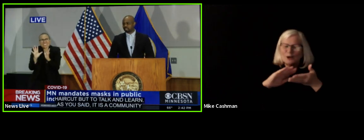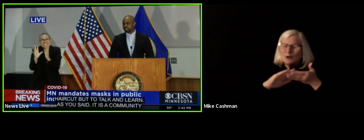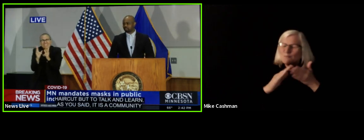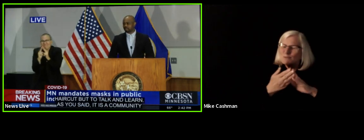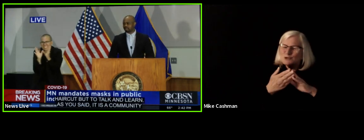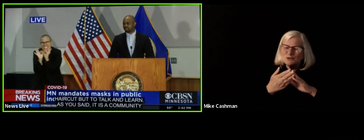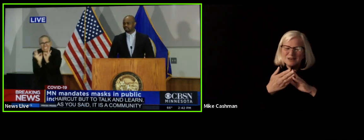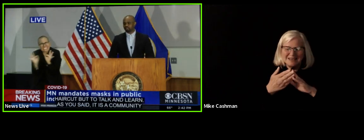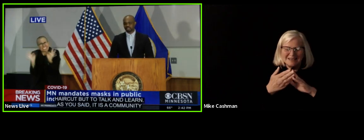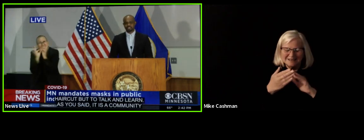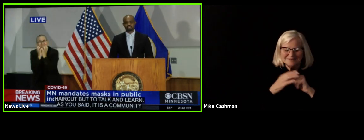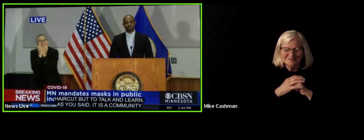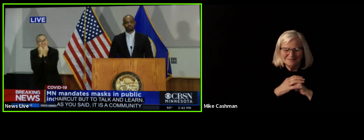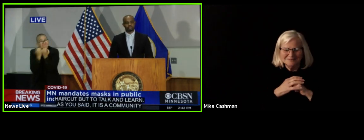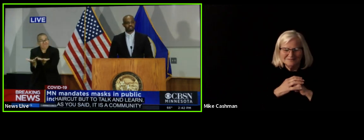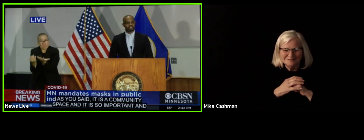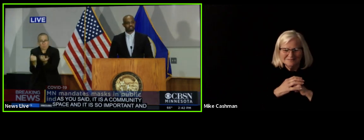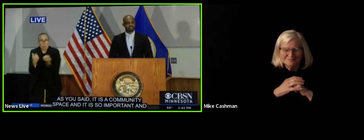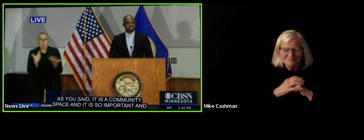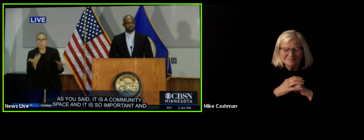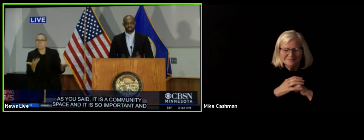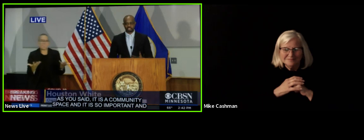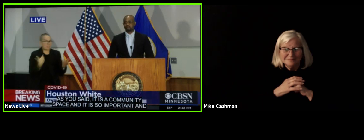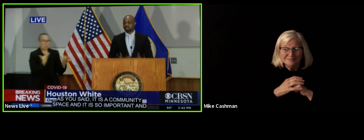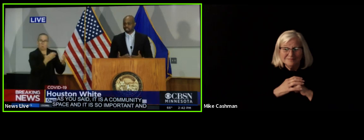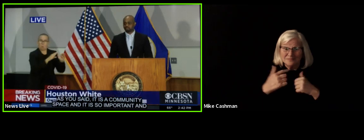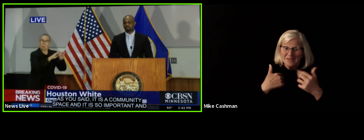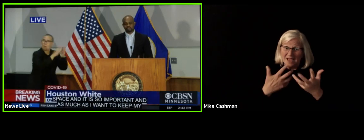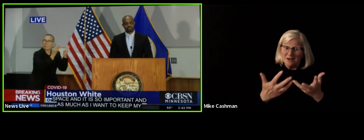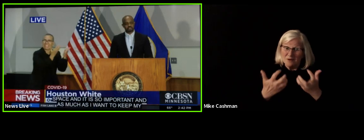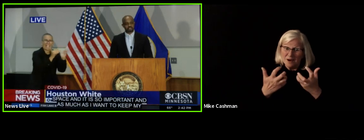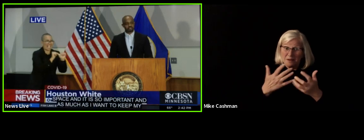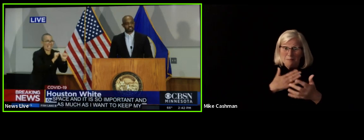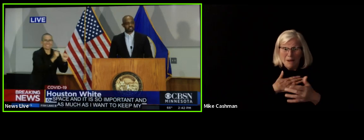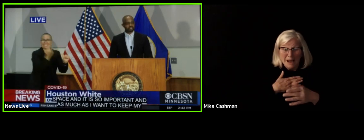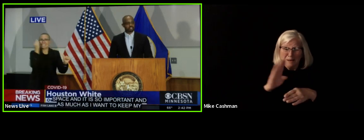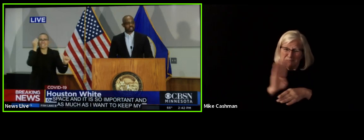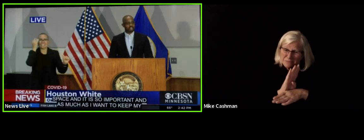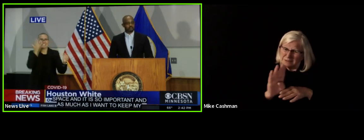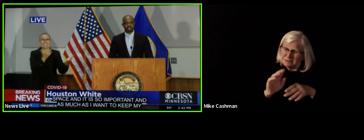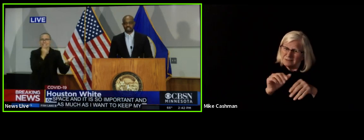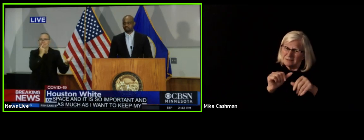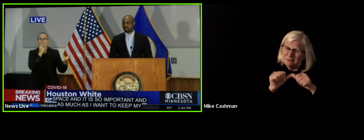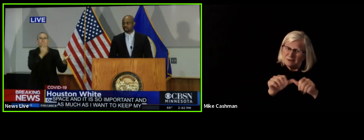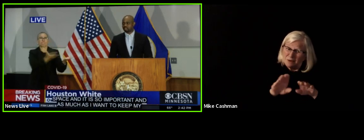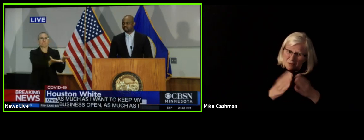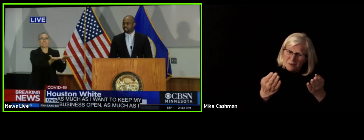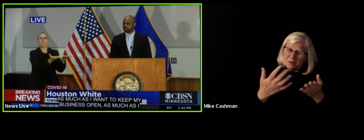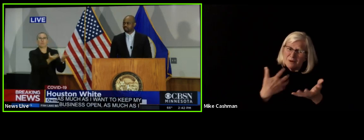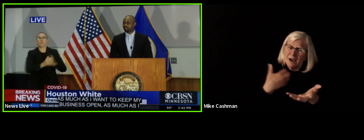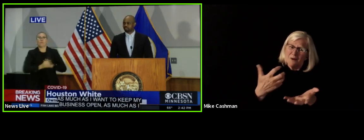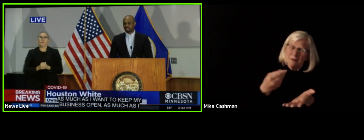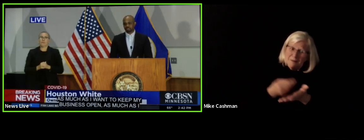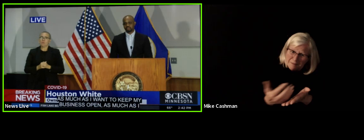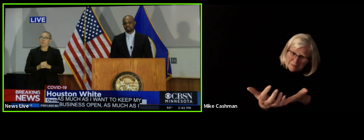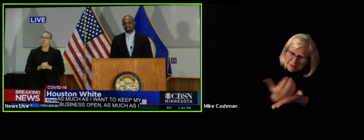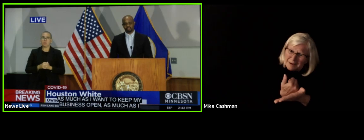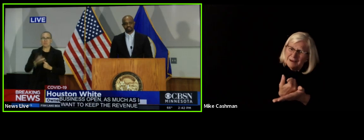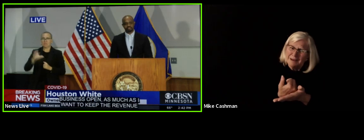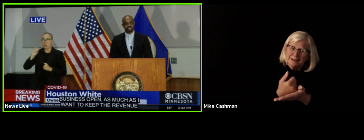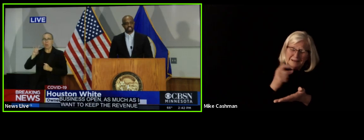want to keep my business open, as much as I want to keep the revenue generating, I want to keep my neighbors and my